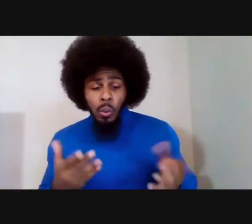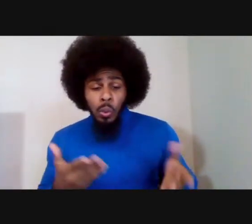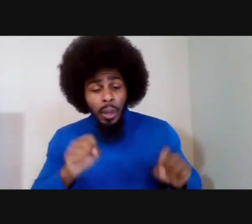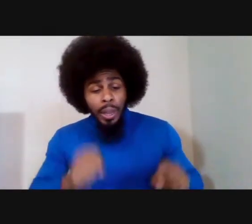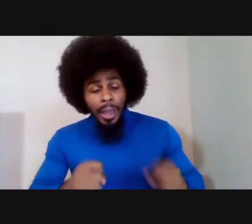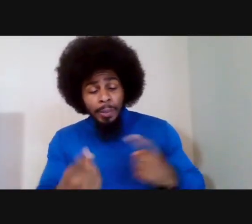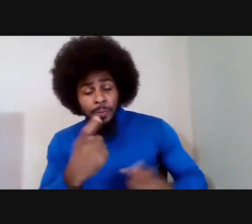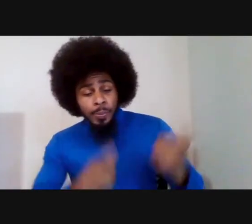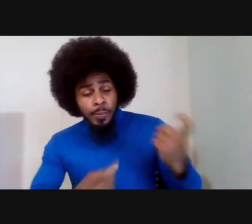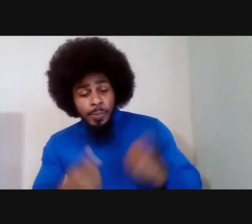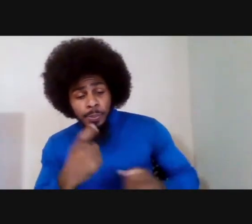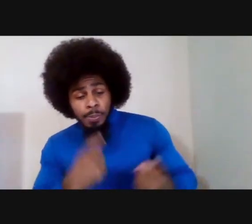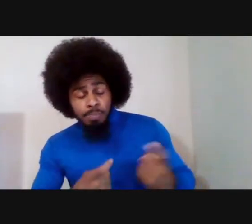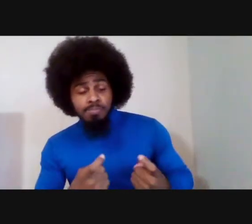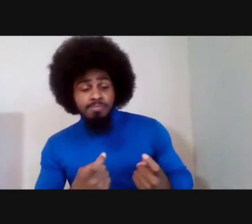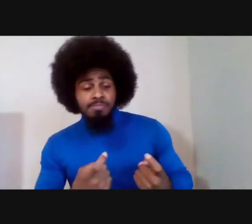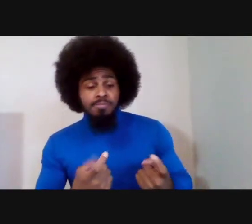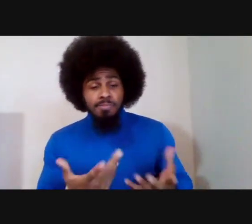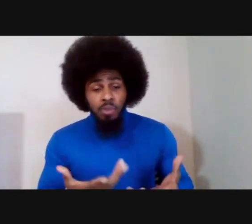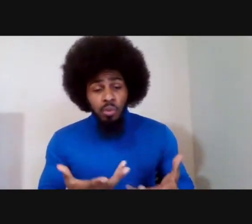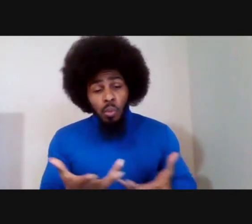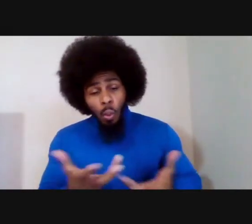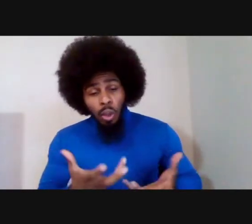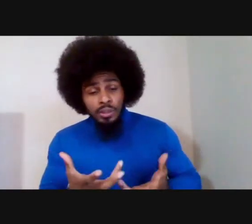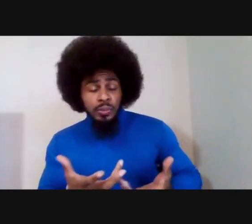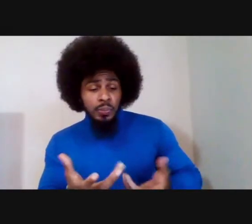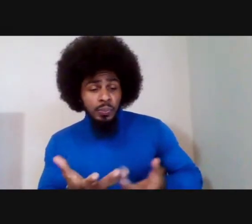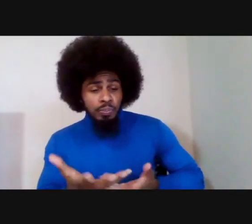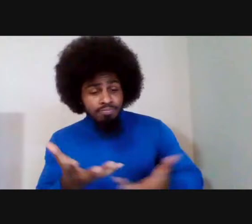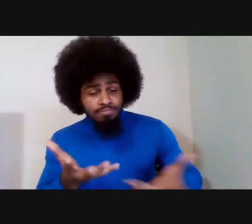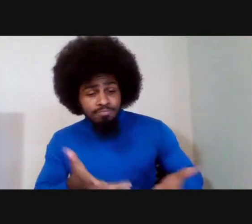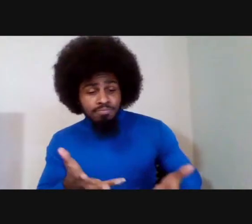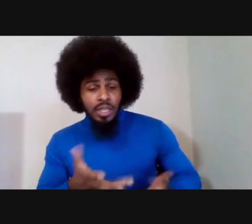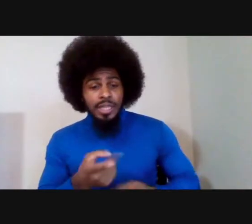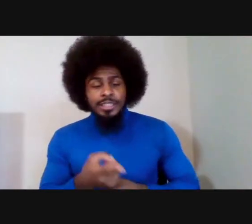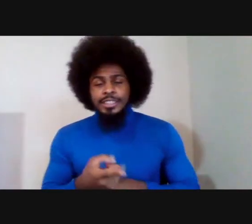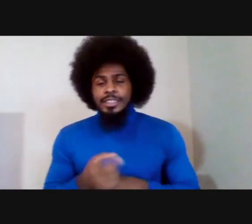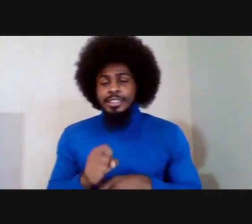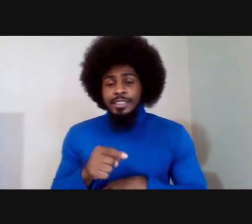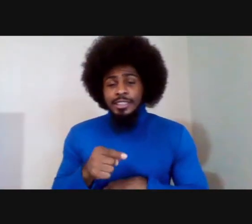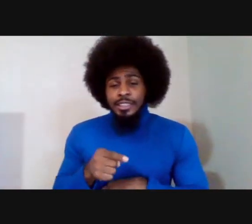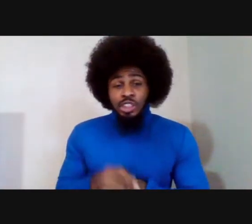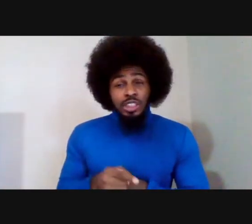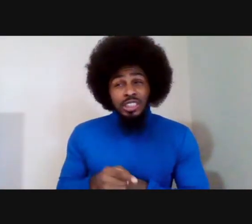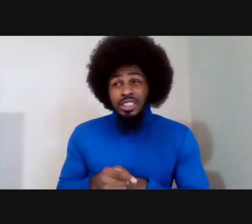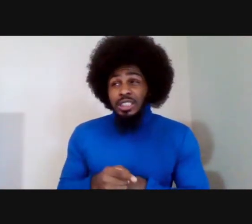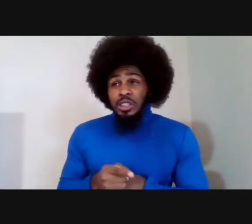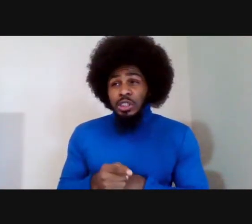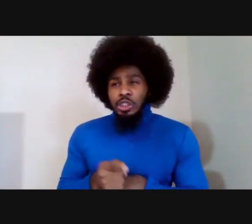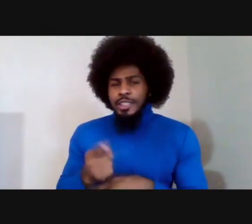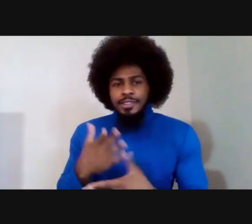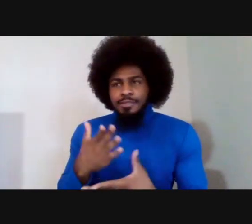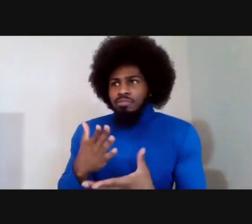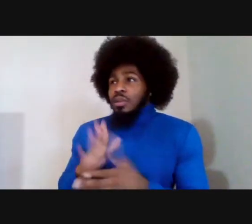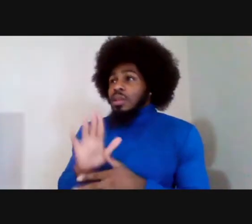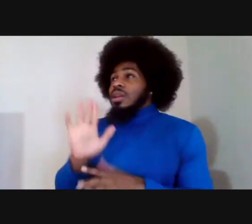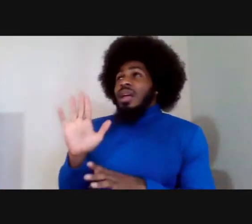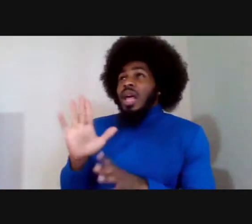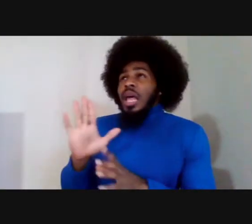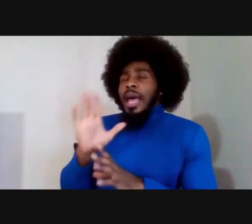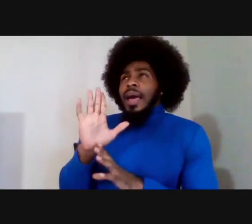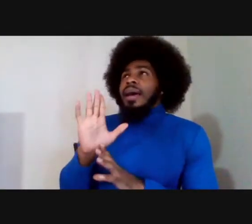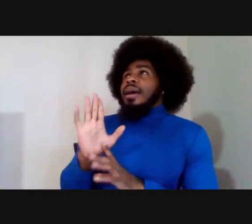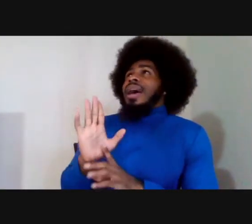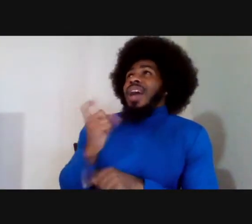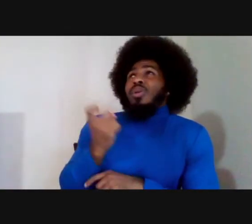head. And I'm like, oh, this is hard for her. And she just stops me and she's just like, I don't understand why this is such a